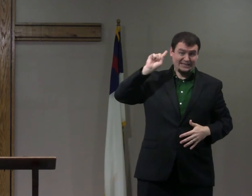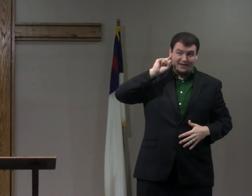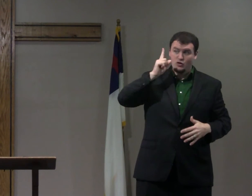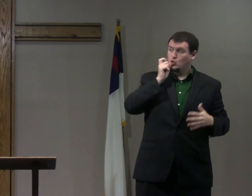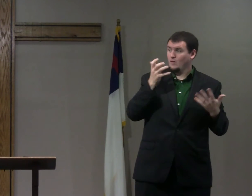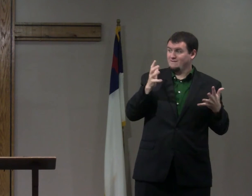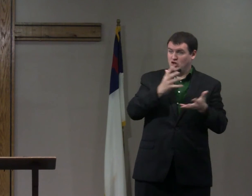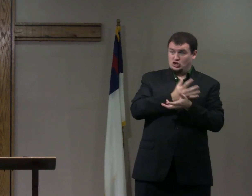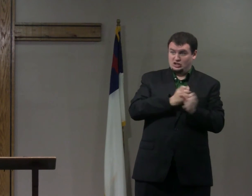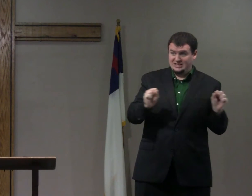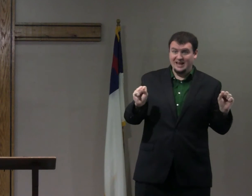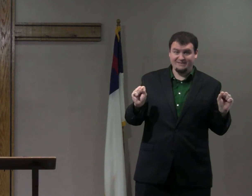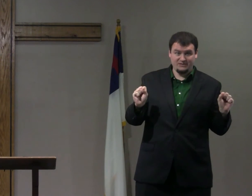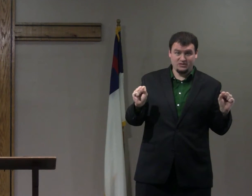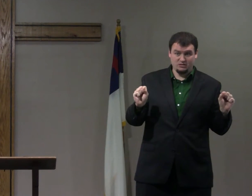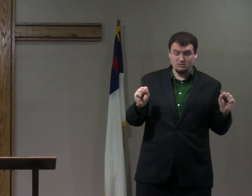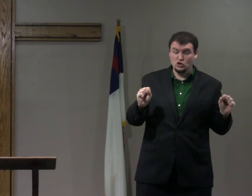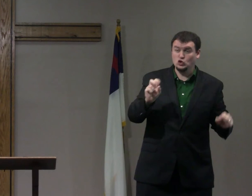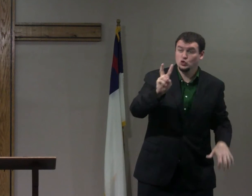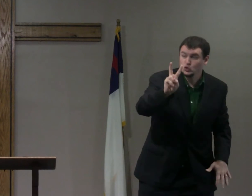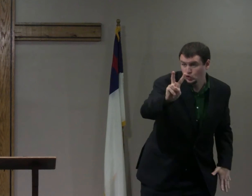said 2%